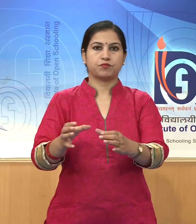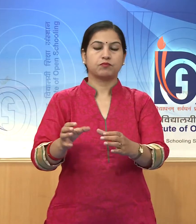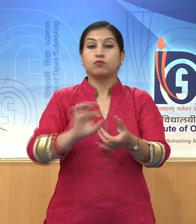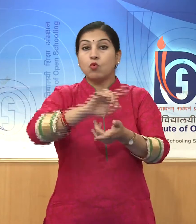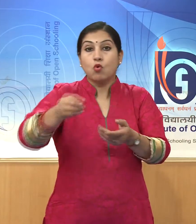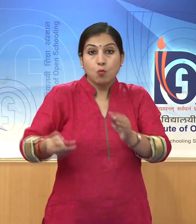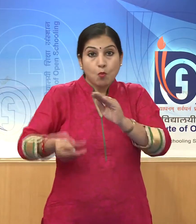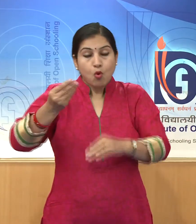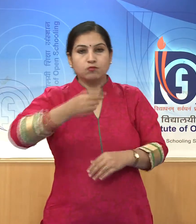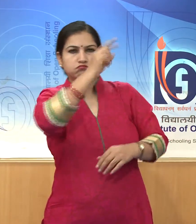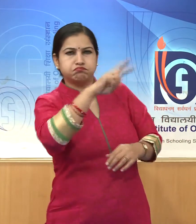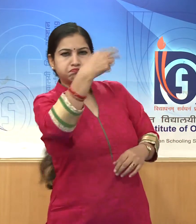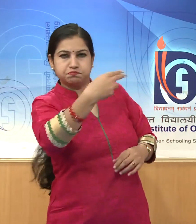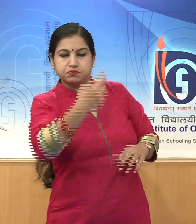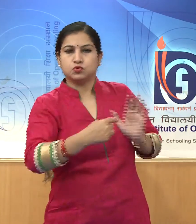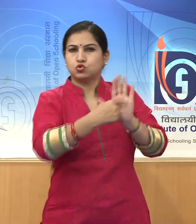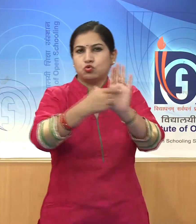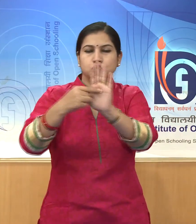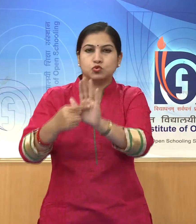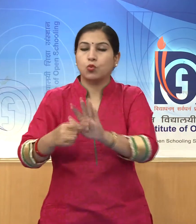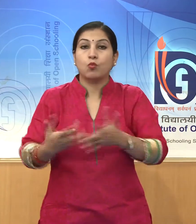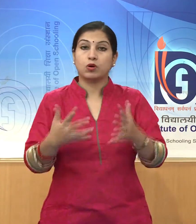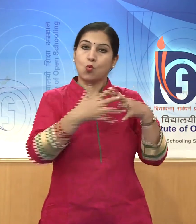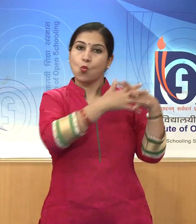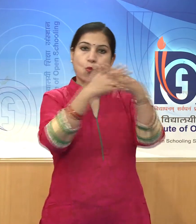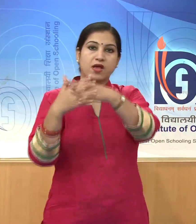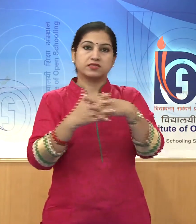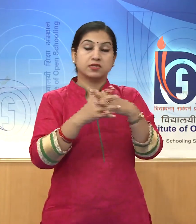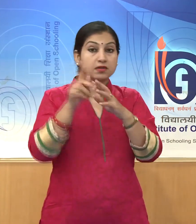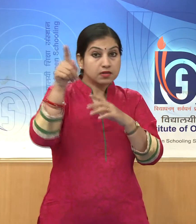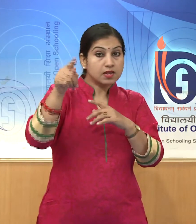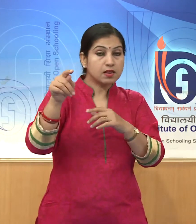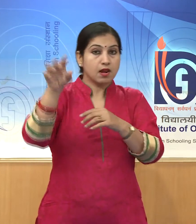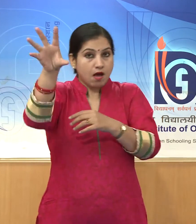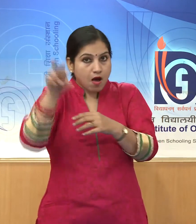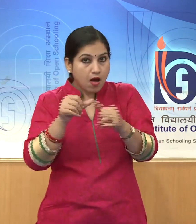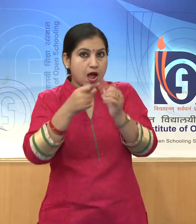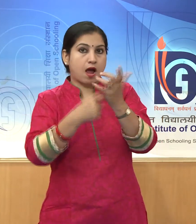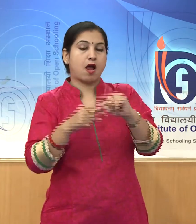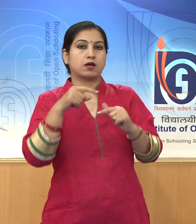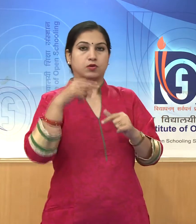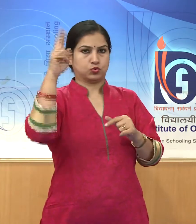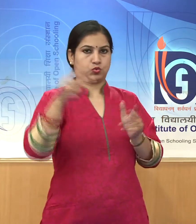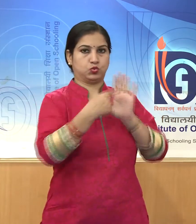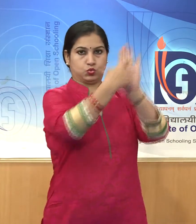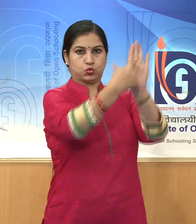These young artists were more exposed to the Western art